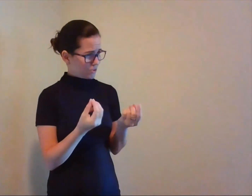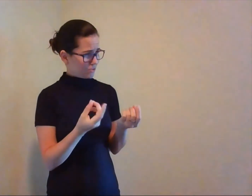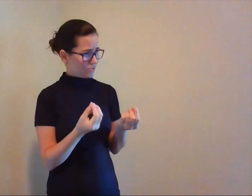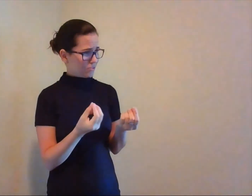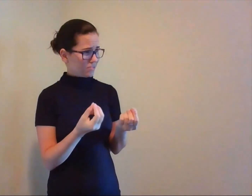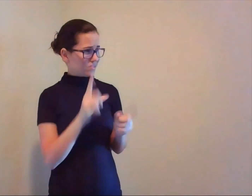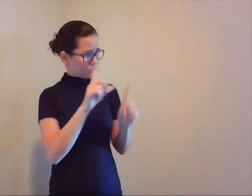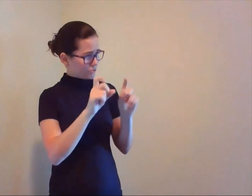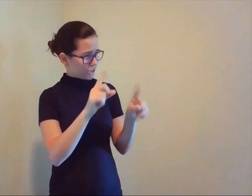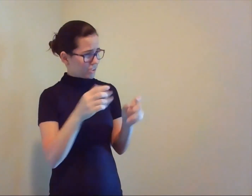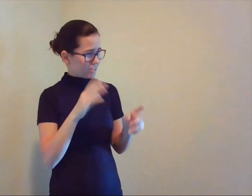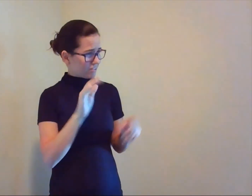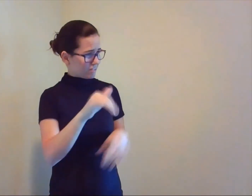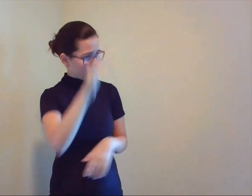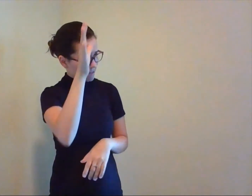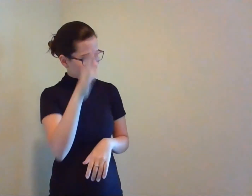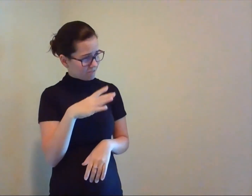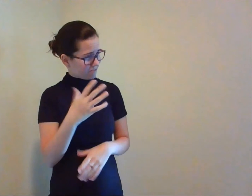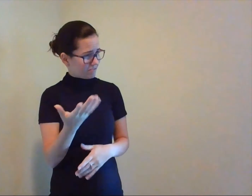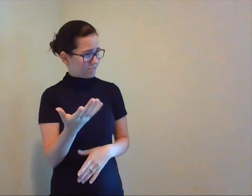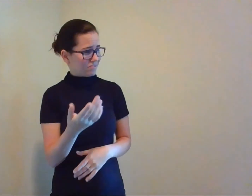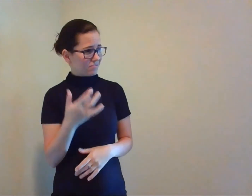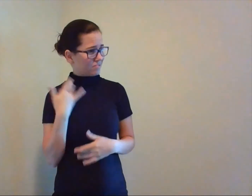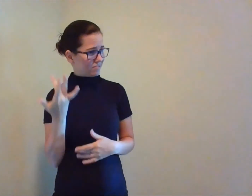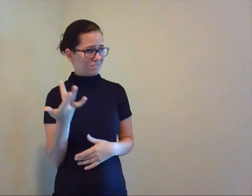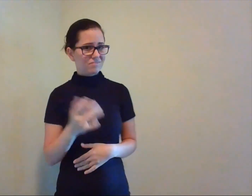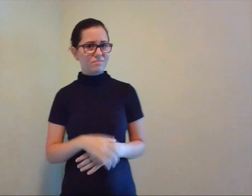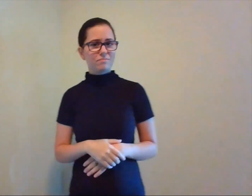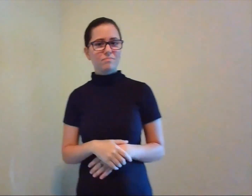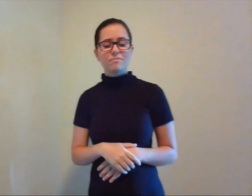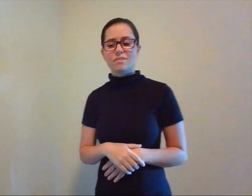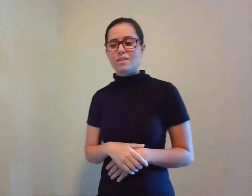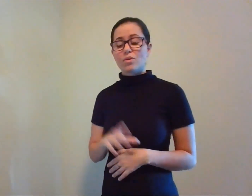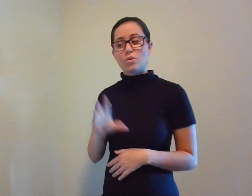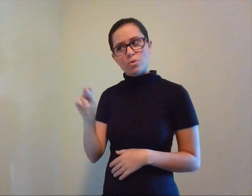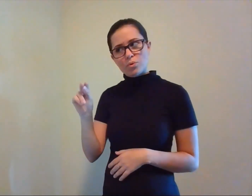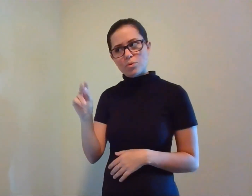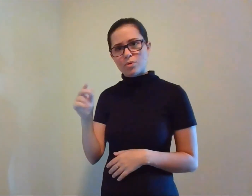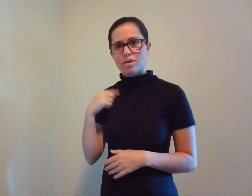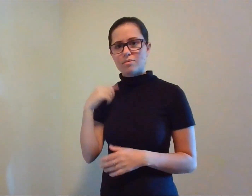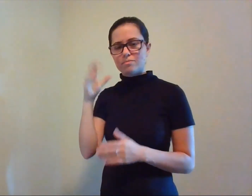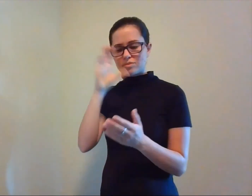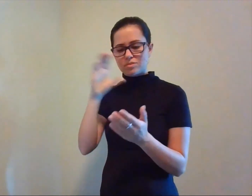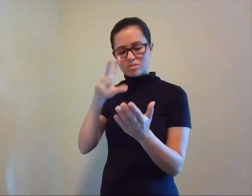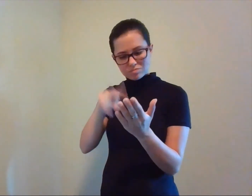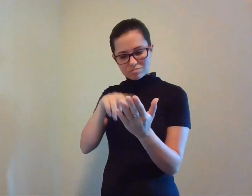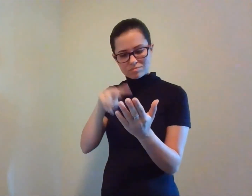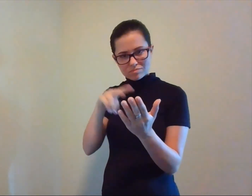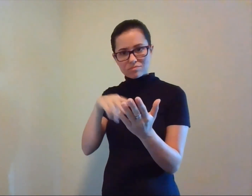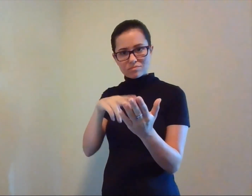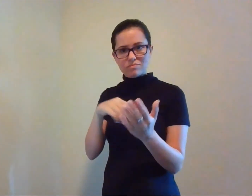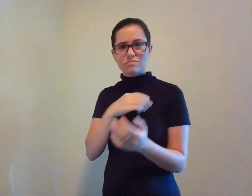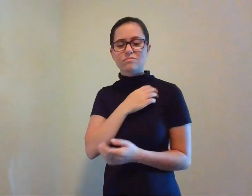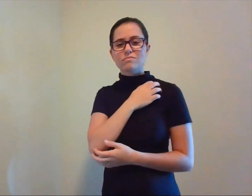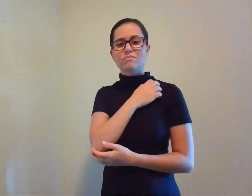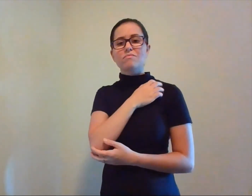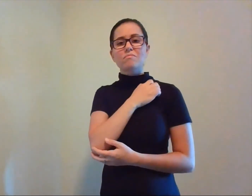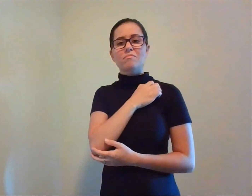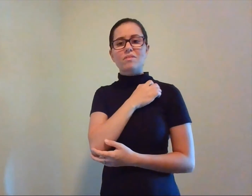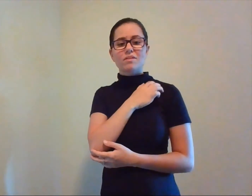been in? No, because I'm on IMDb, and he was in this, and then I watch You're sitting there in your lounger on IMDb, and then I